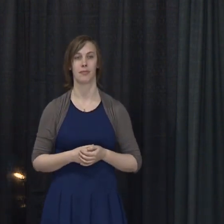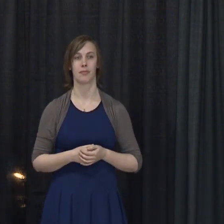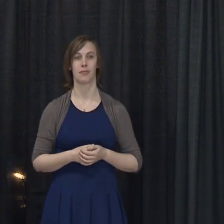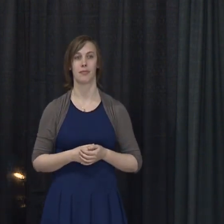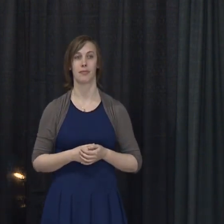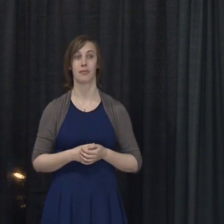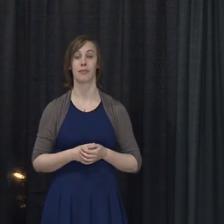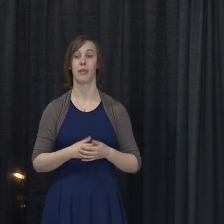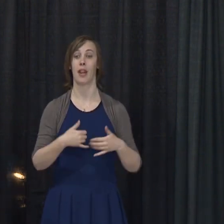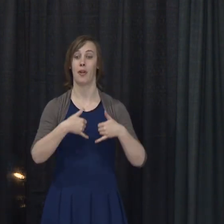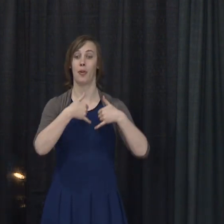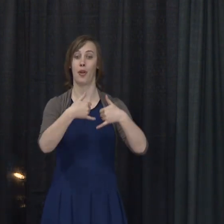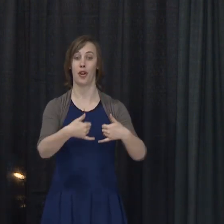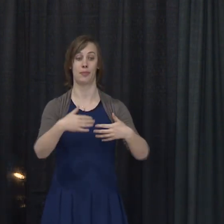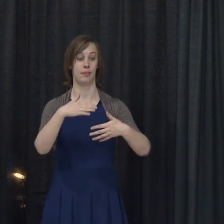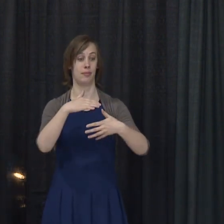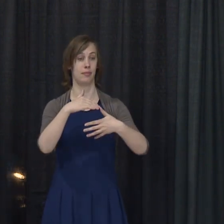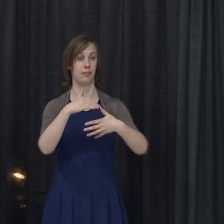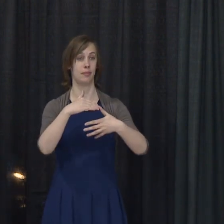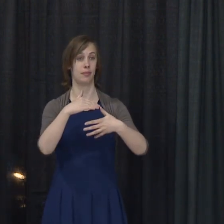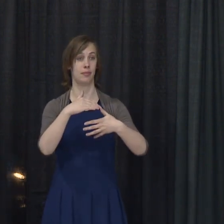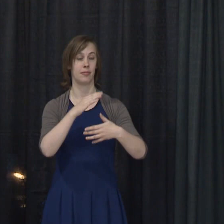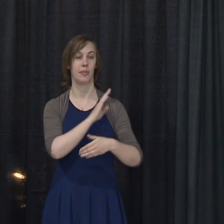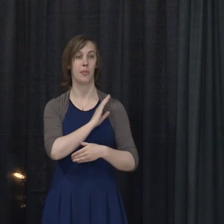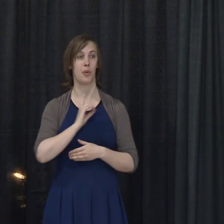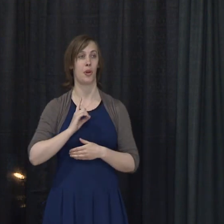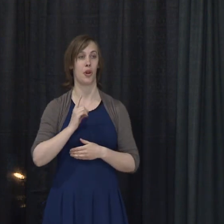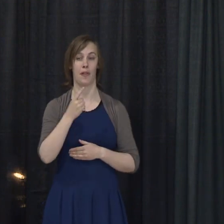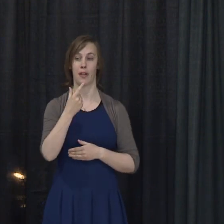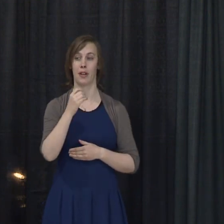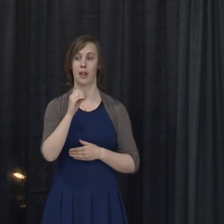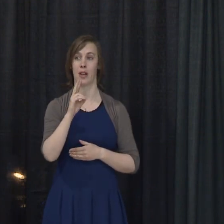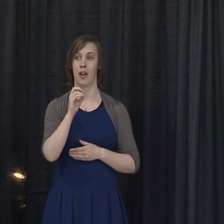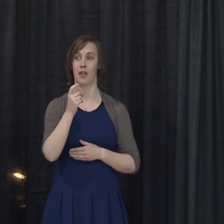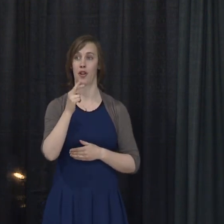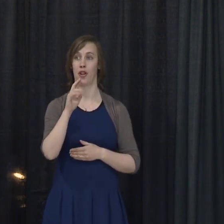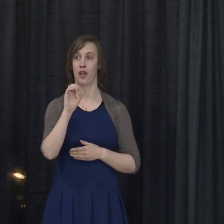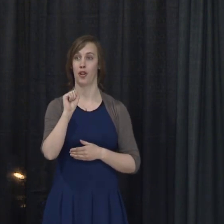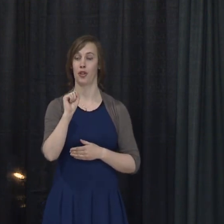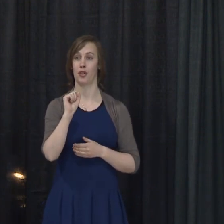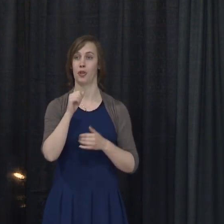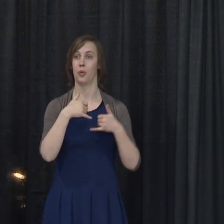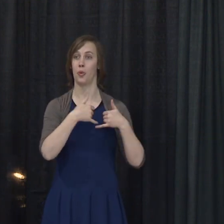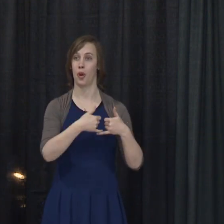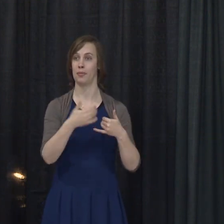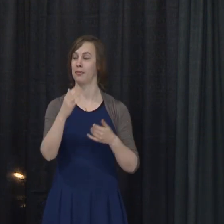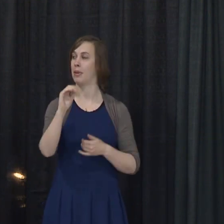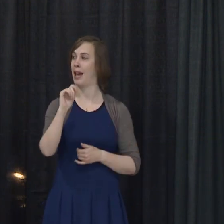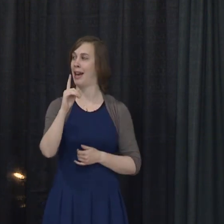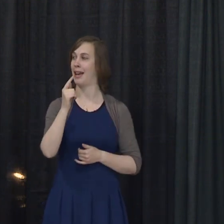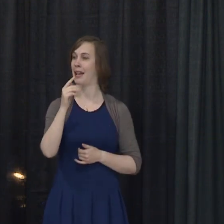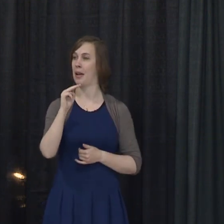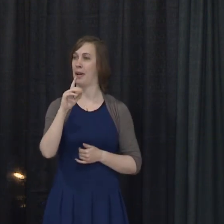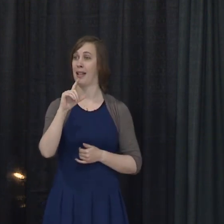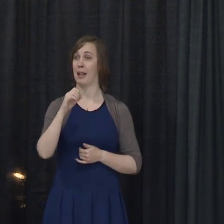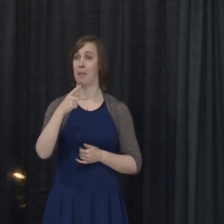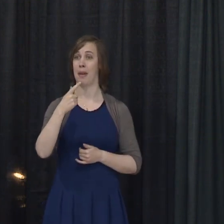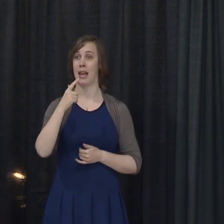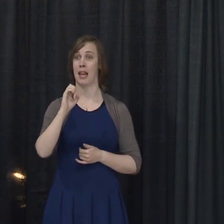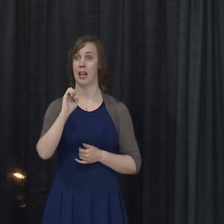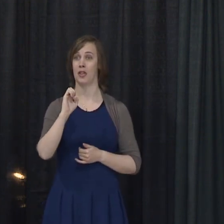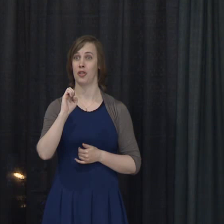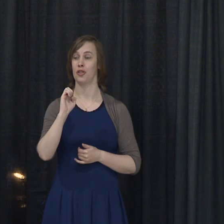award this morning is the Board of Governors Award. I'd like to call upon our board representative, Adam LePage, please, to present this award.